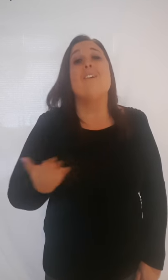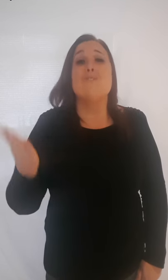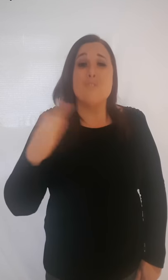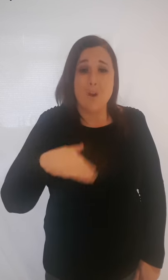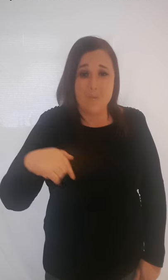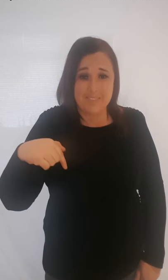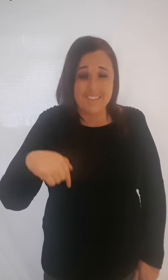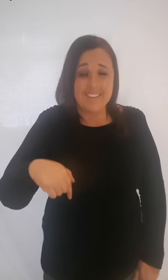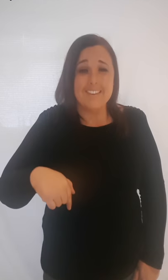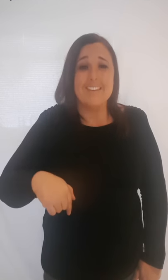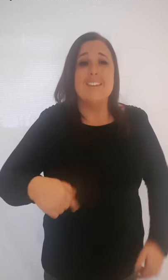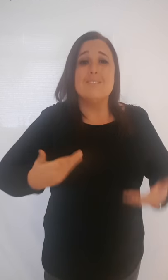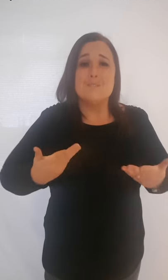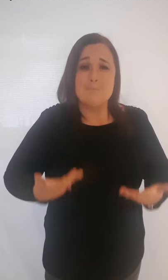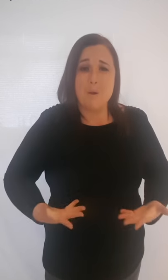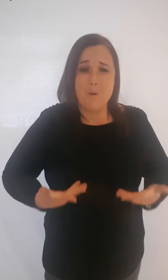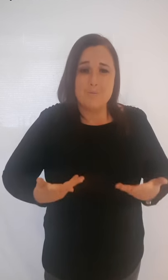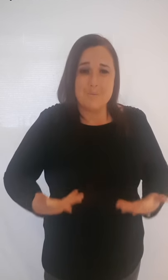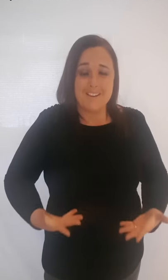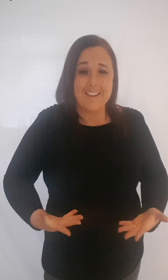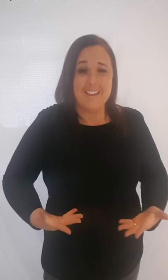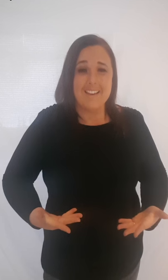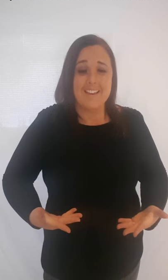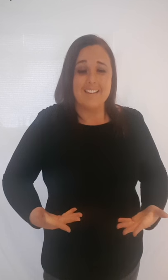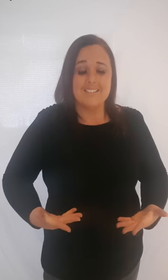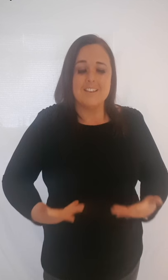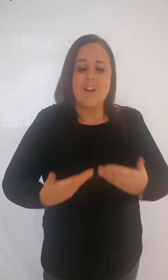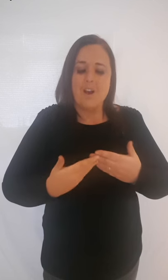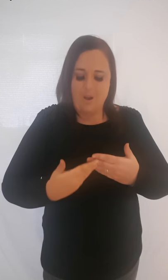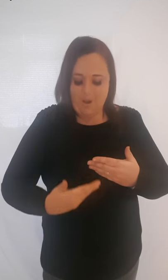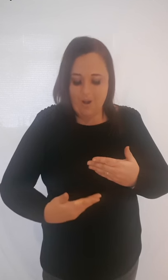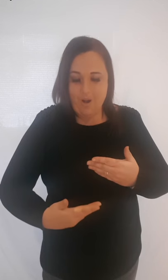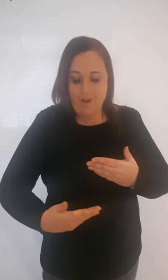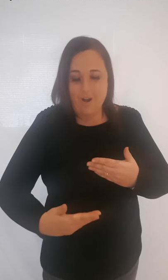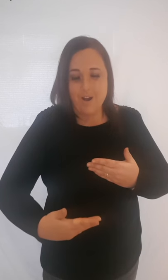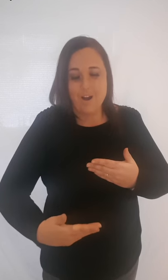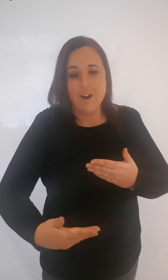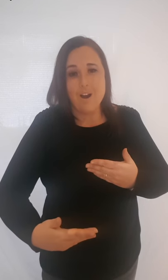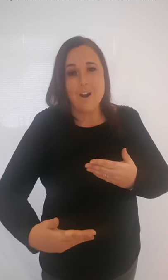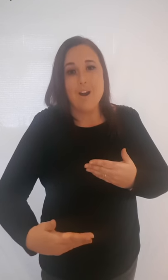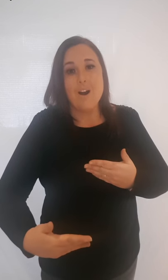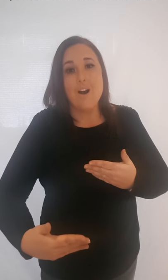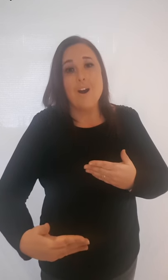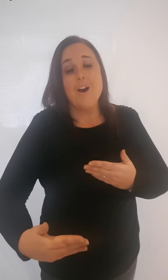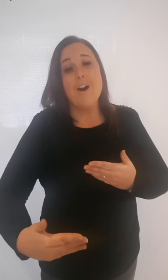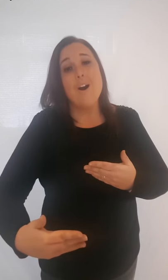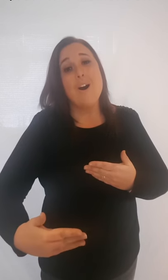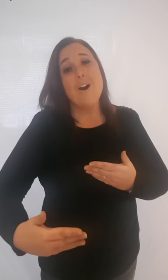I will love you. I